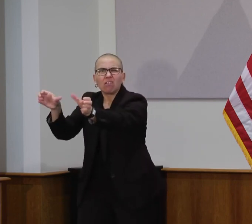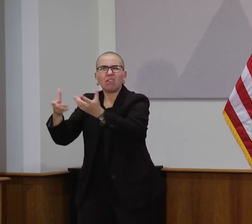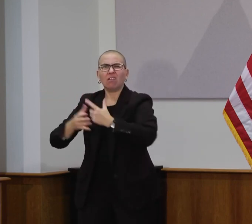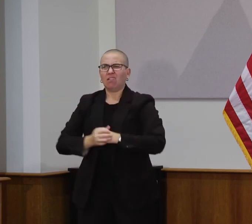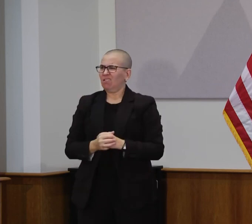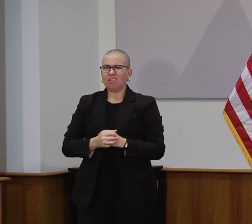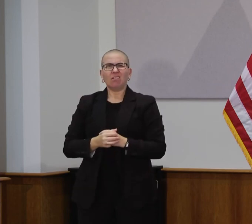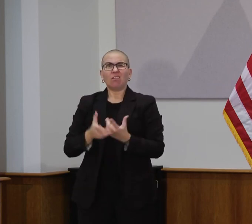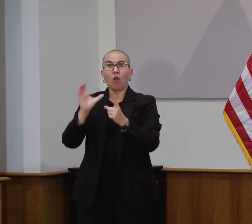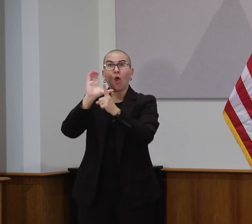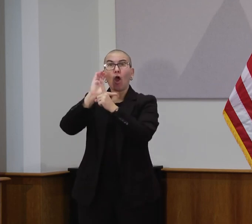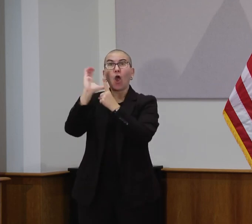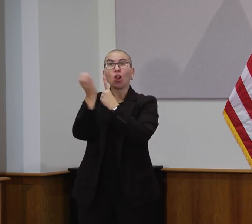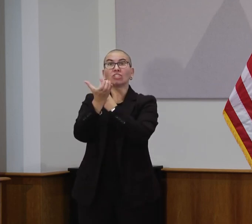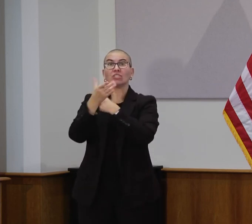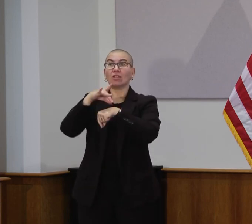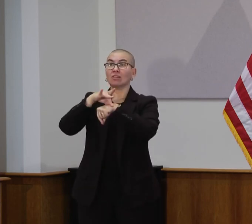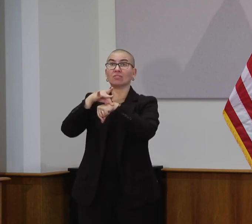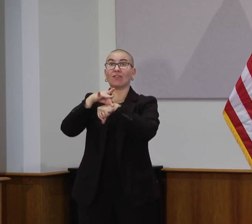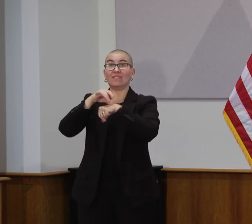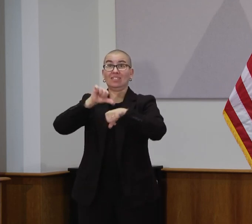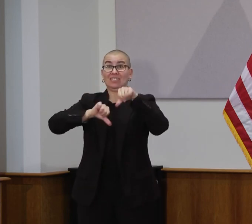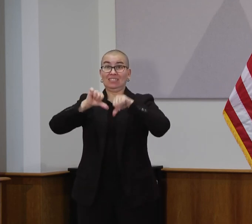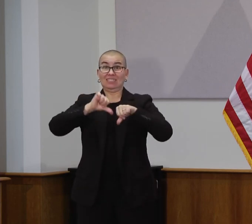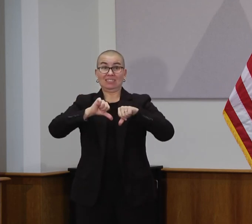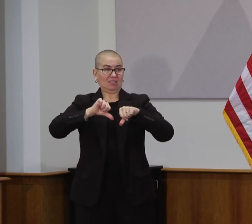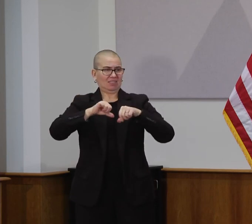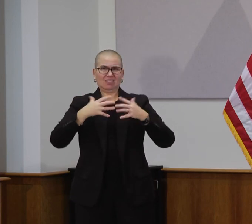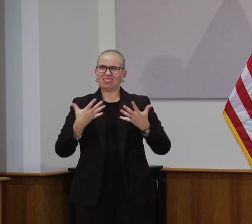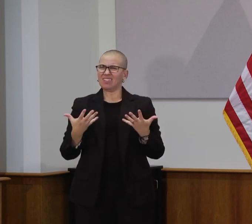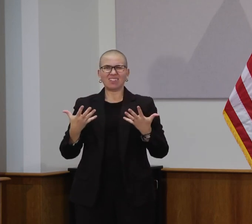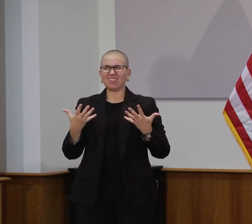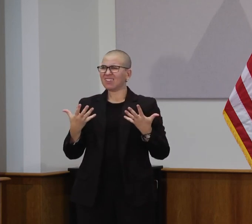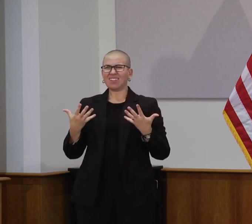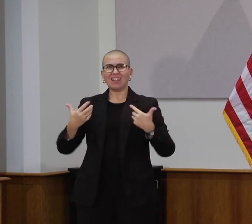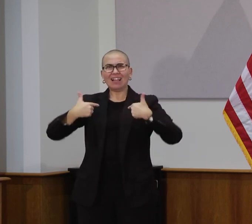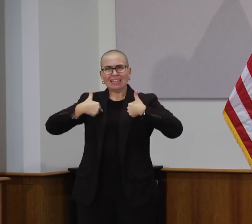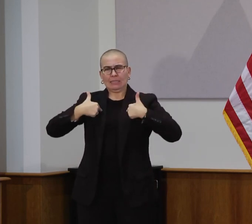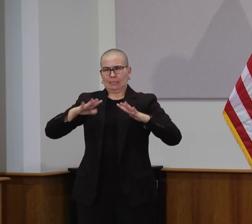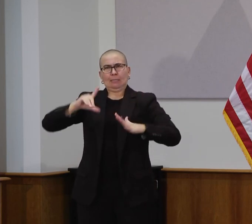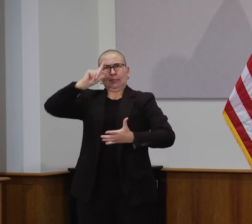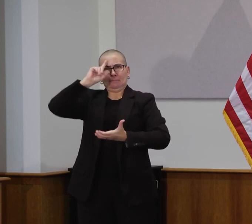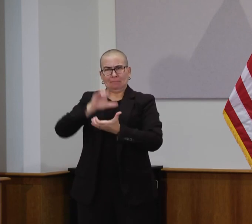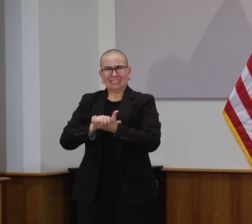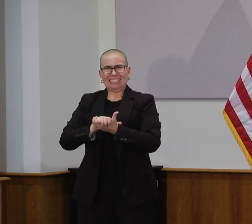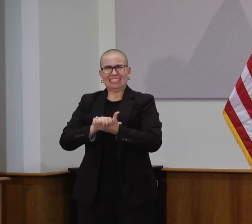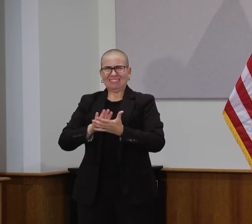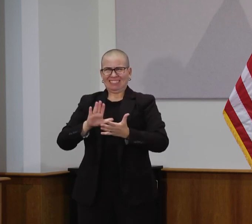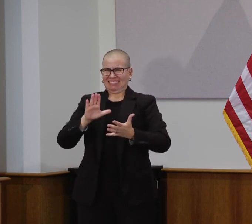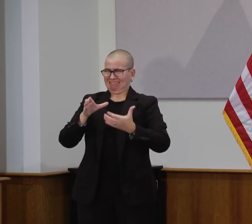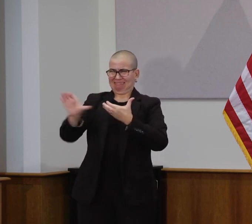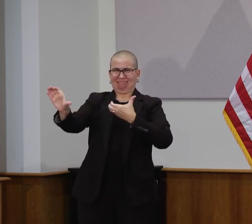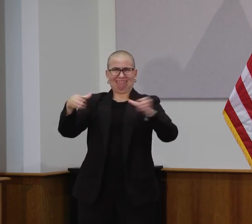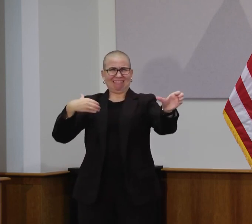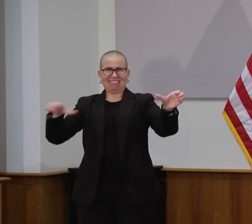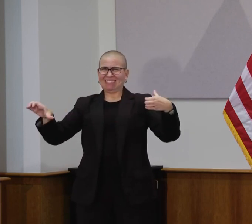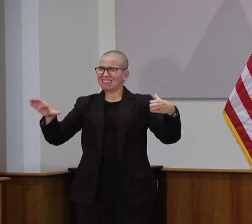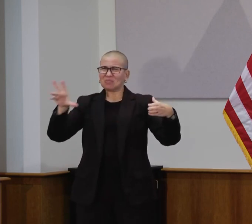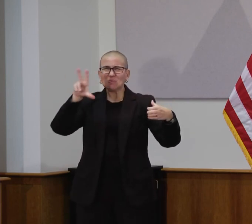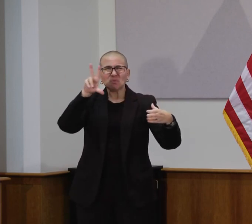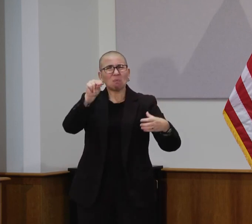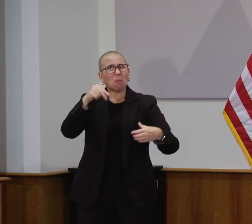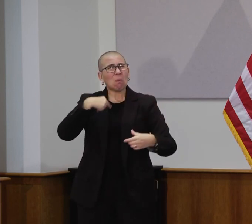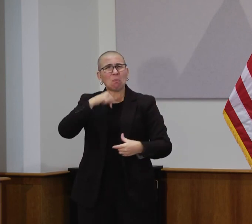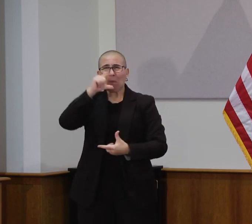trade. I just thought it was so counterproductive, and I still believe that. I believe the strength of this state. I came here as a